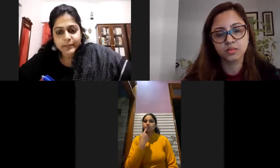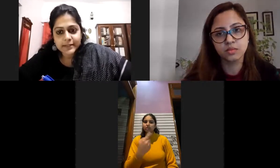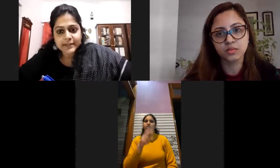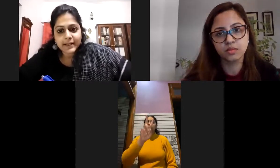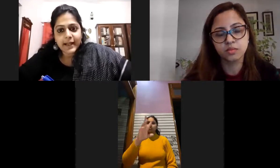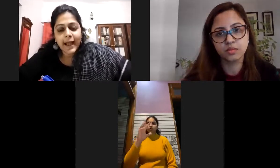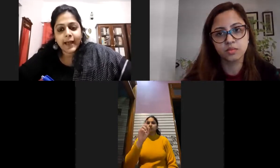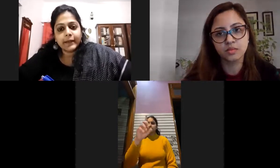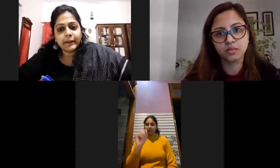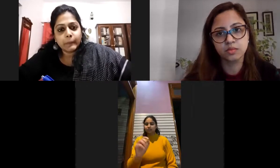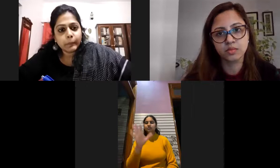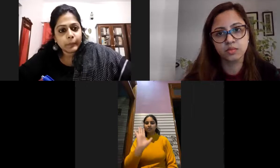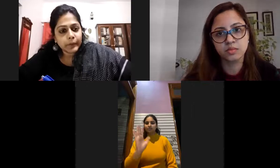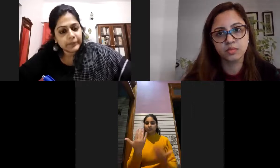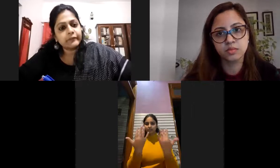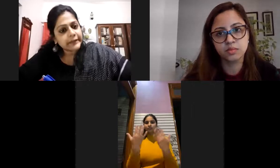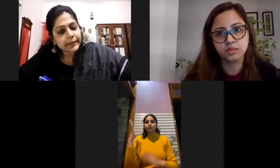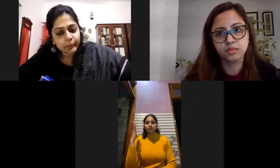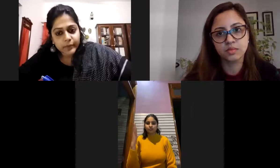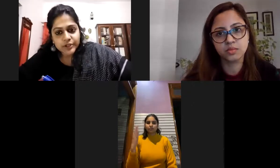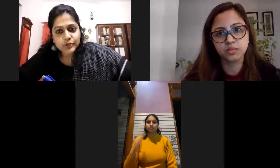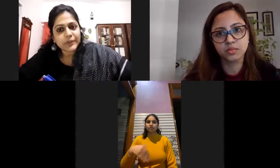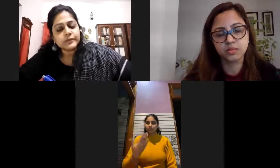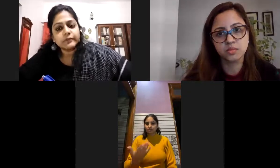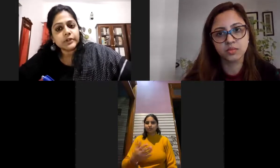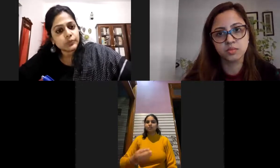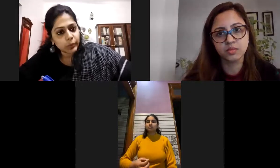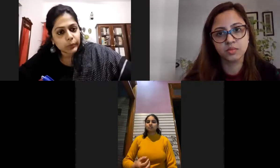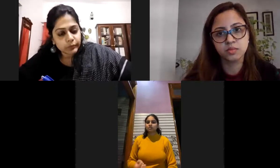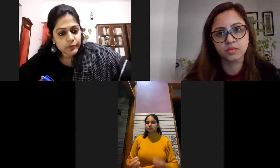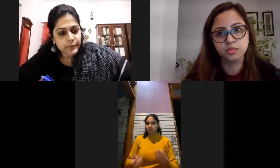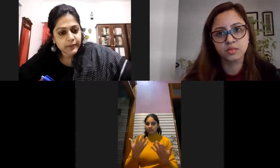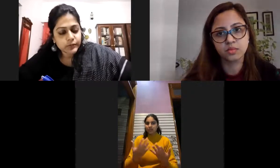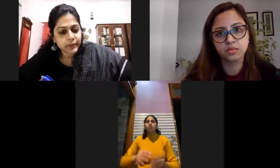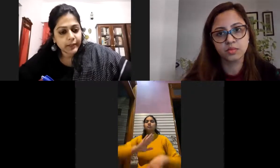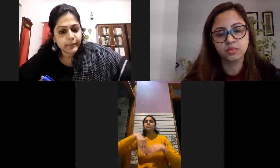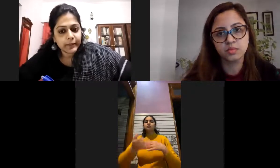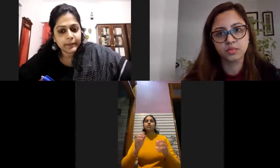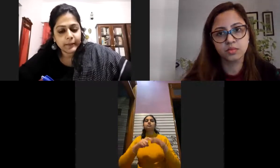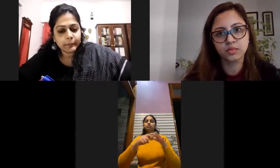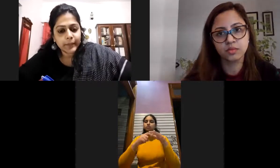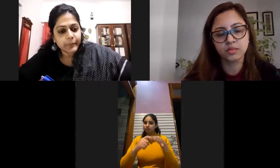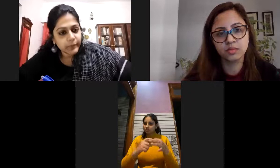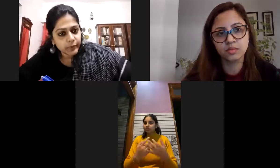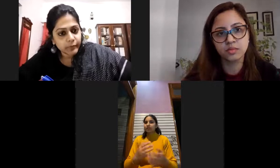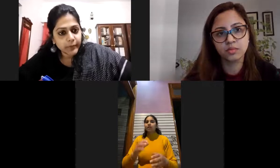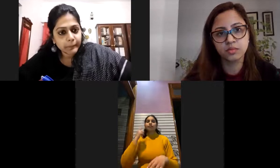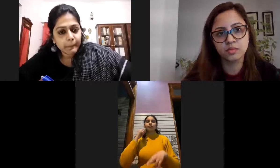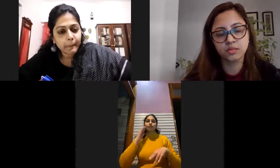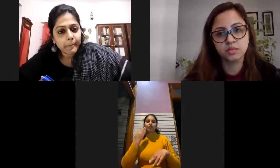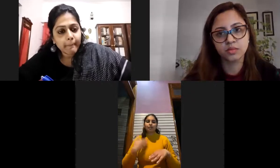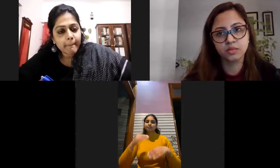10 minutes. And then we take up questions once we finish with all the 4 speakers. Would that be amenable to